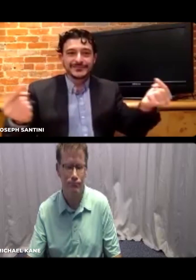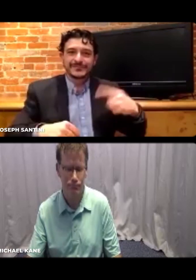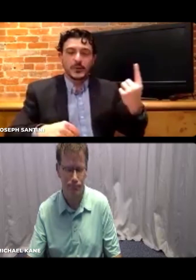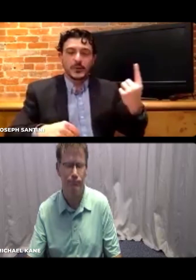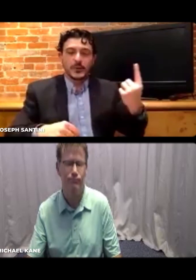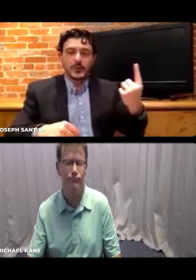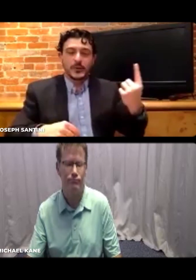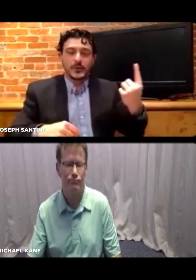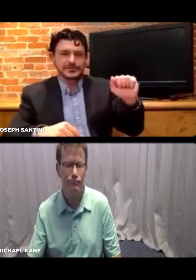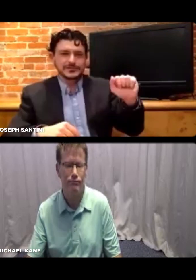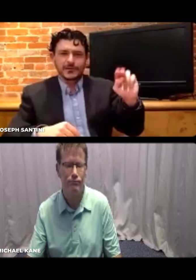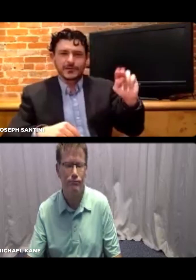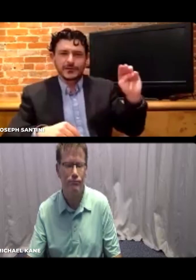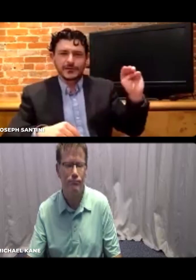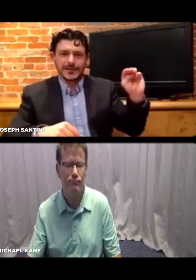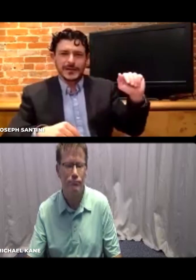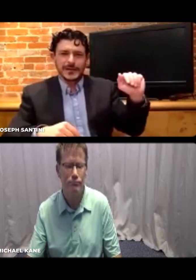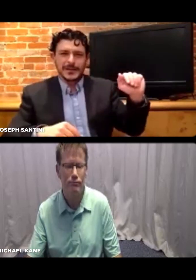panelists.